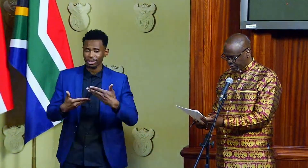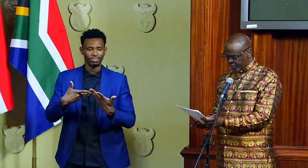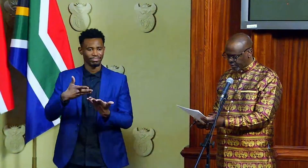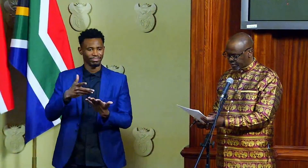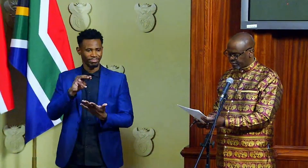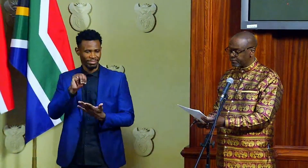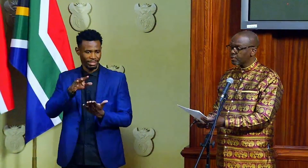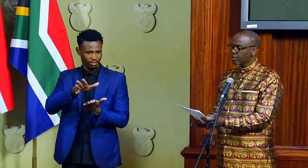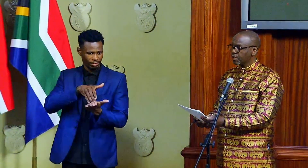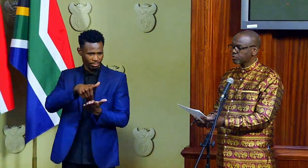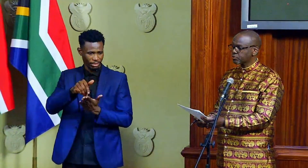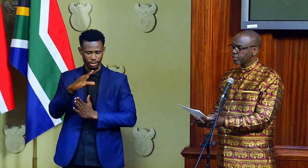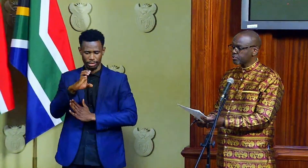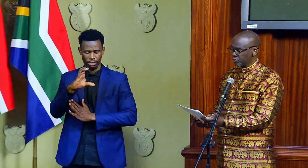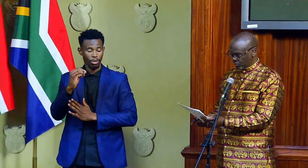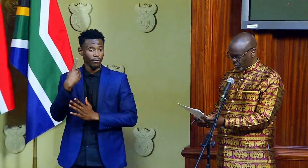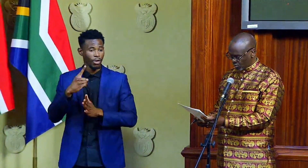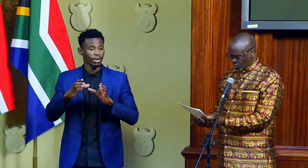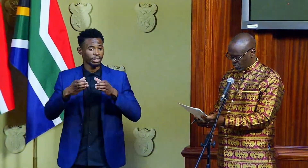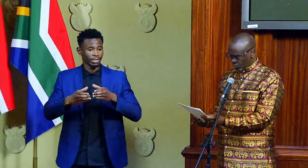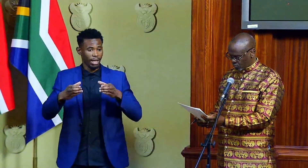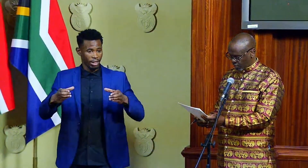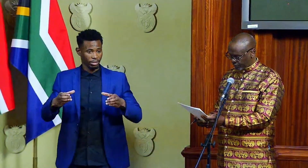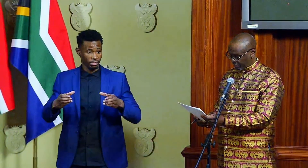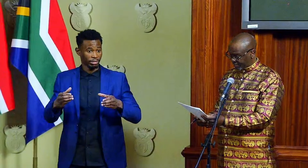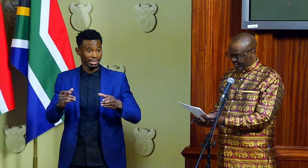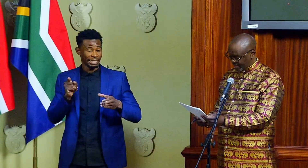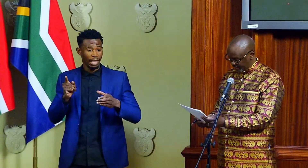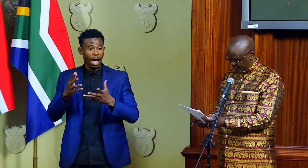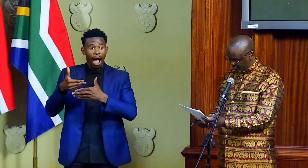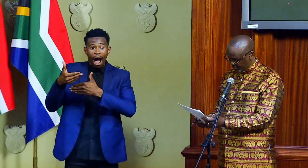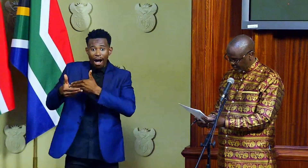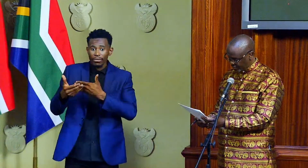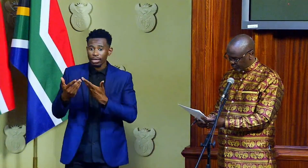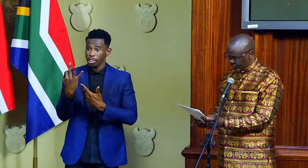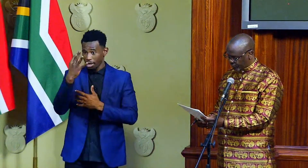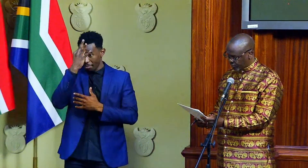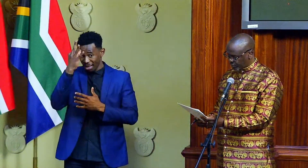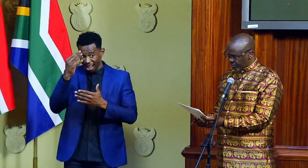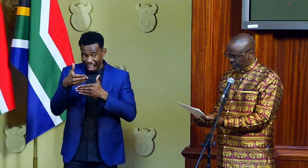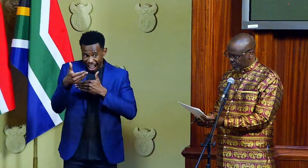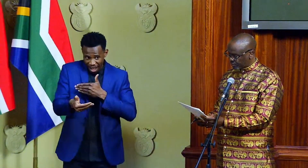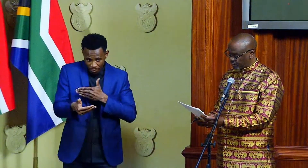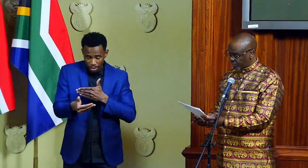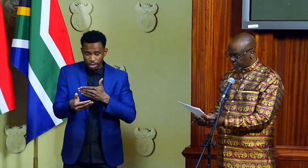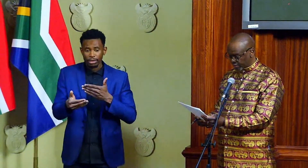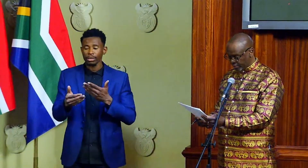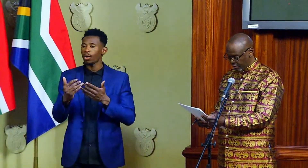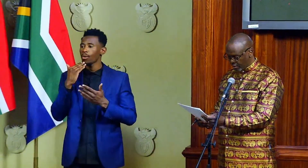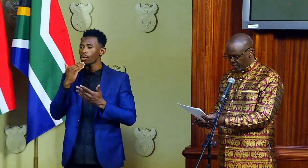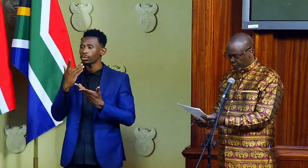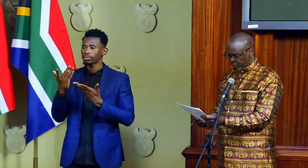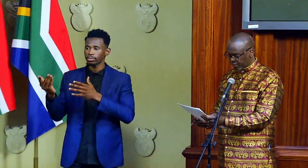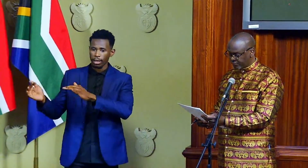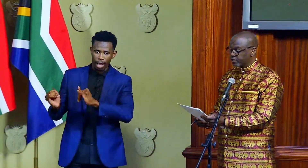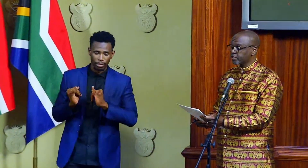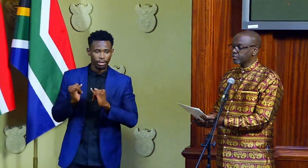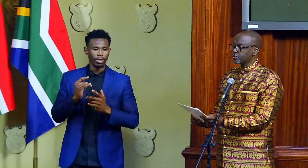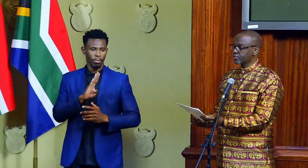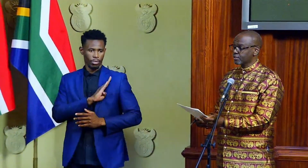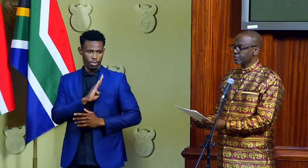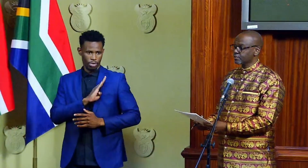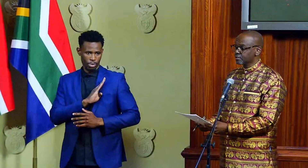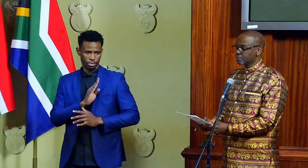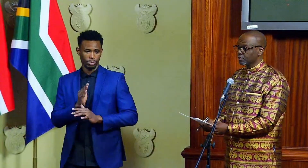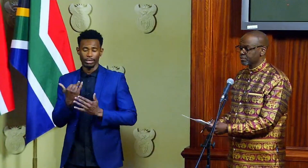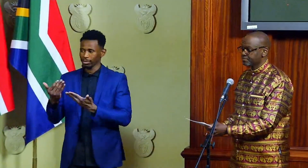South African National Deaf Association, who, after exactly 3 minutes, will be followed by Mr. Bruno Drachen from the Deaf